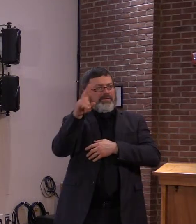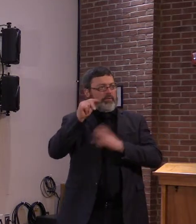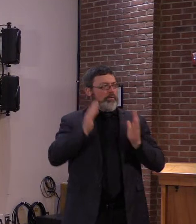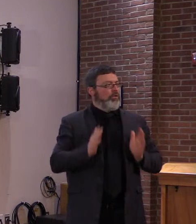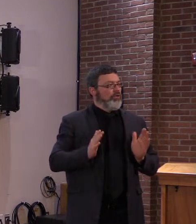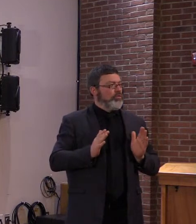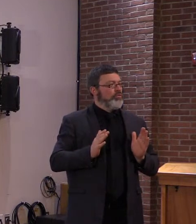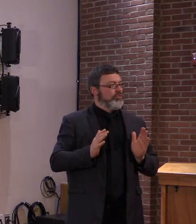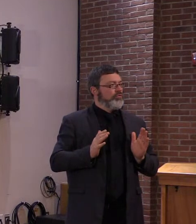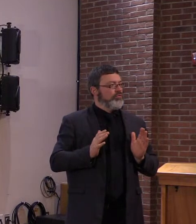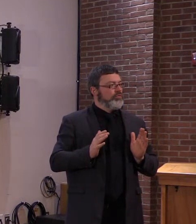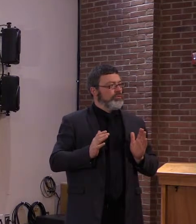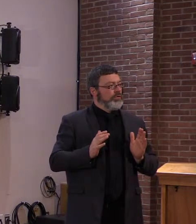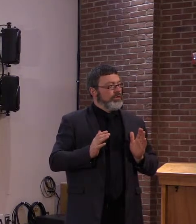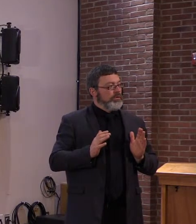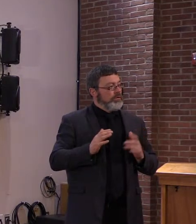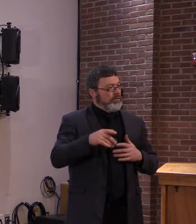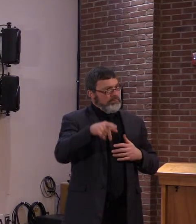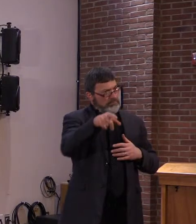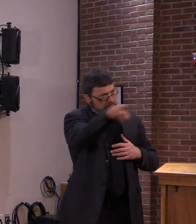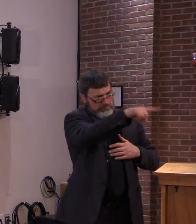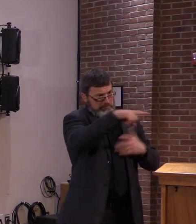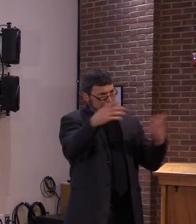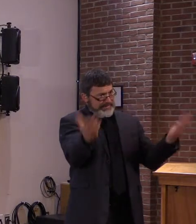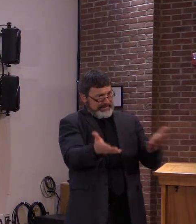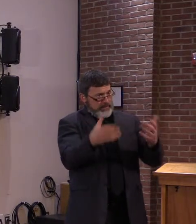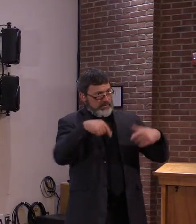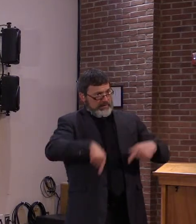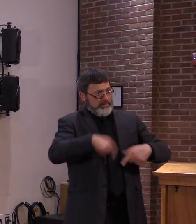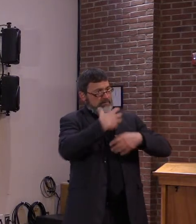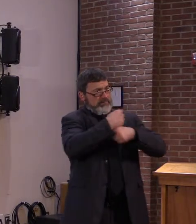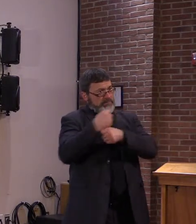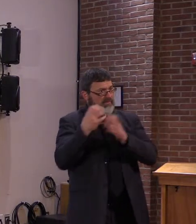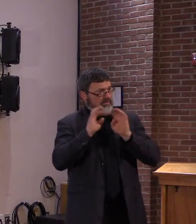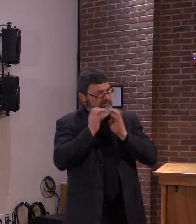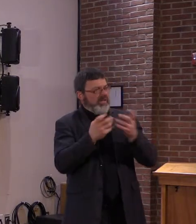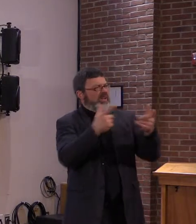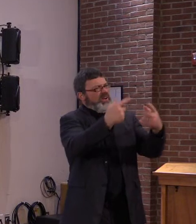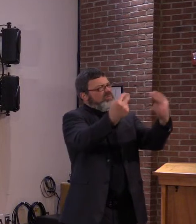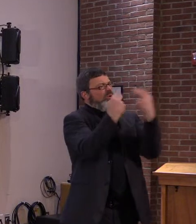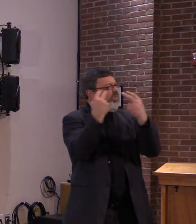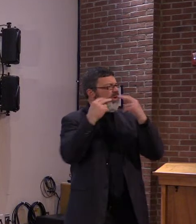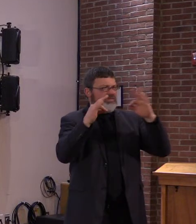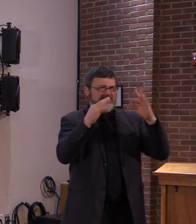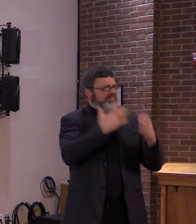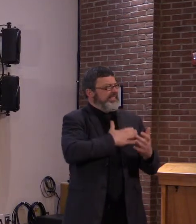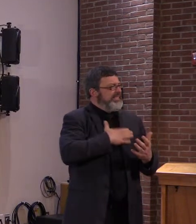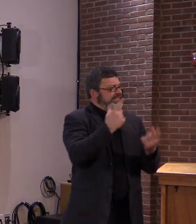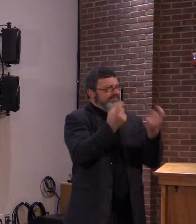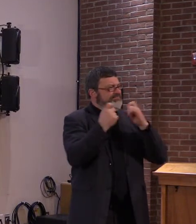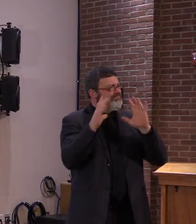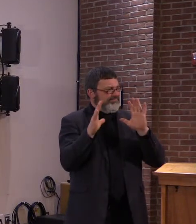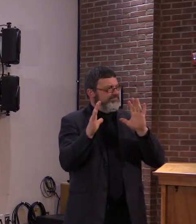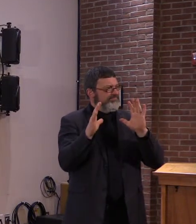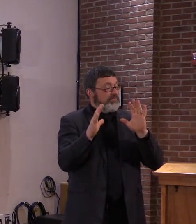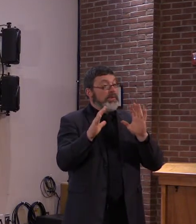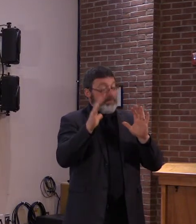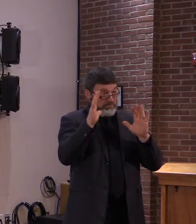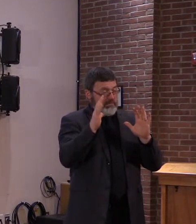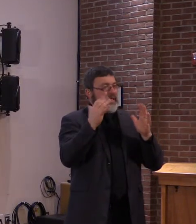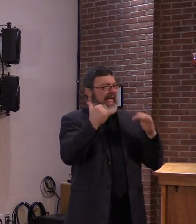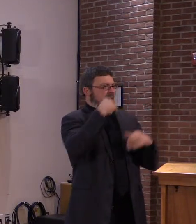sign. Again, I think if you went back maybe 2 weeks ago, that number was higher. So the percentage is moving in the